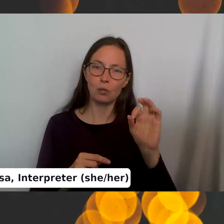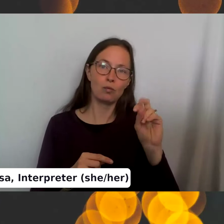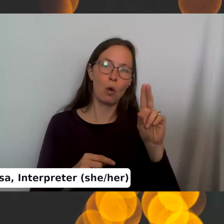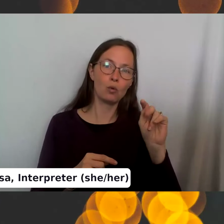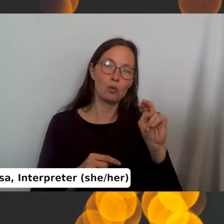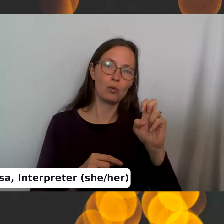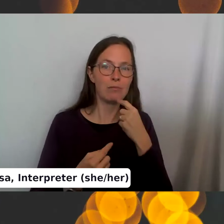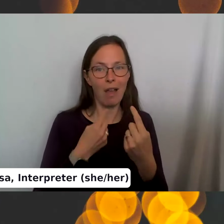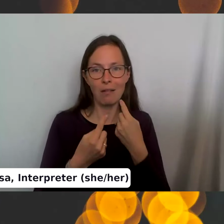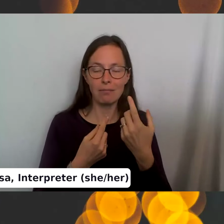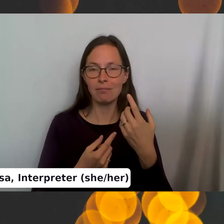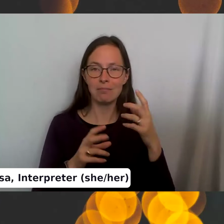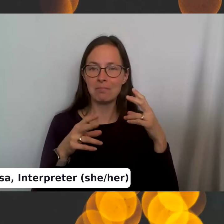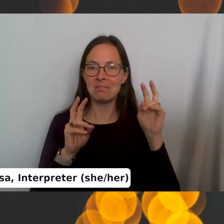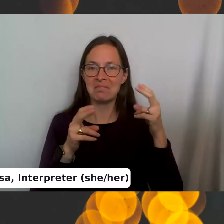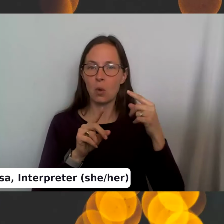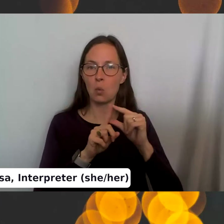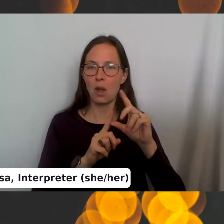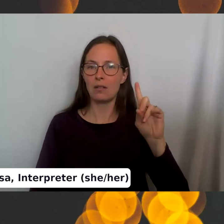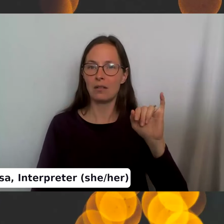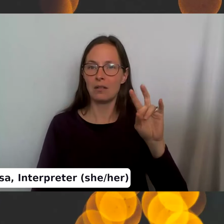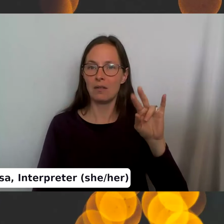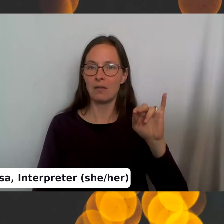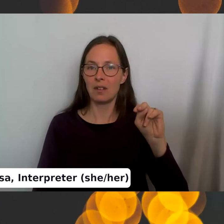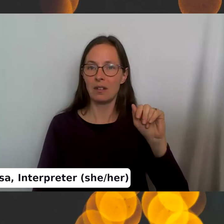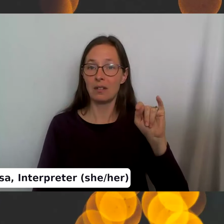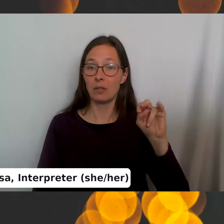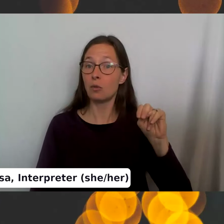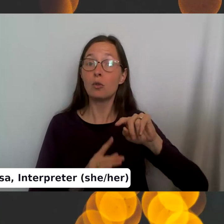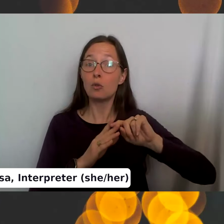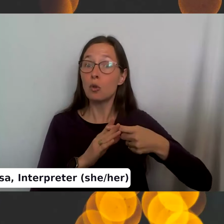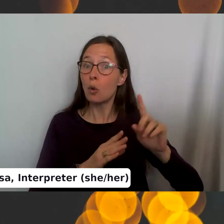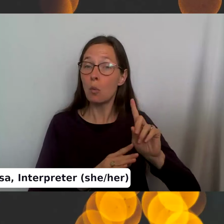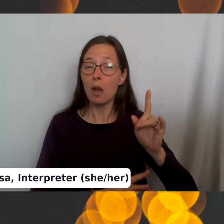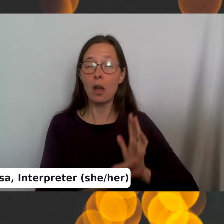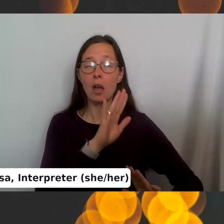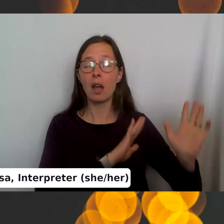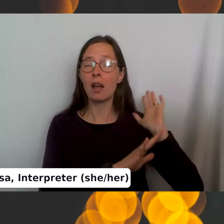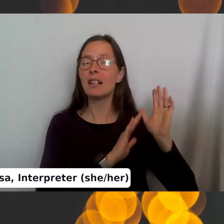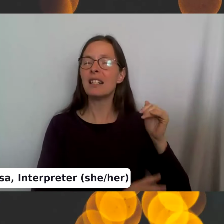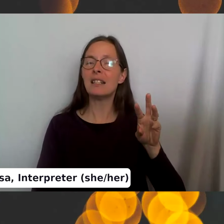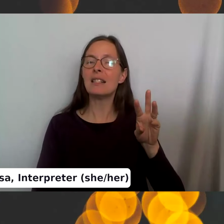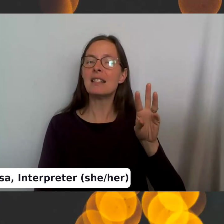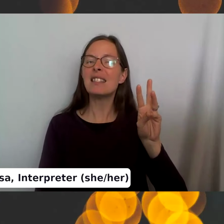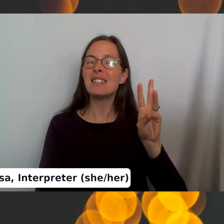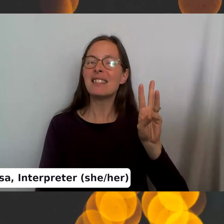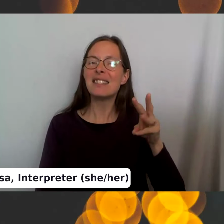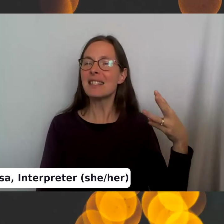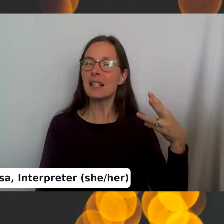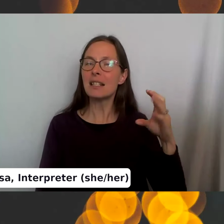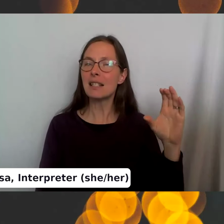date back to 6th century China. And then we have playing